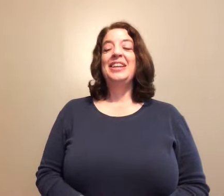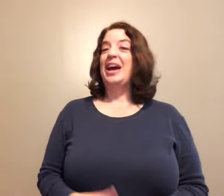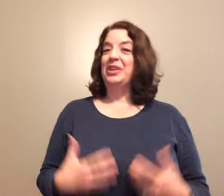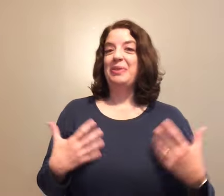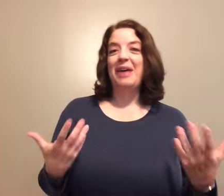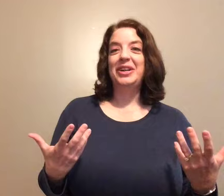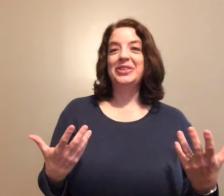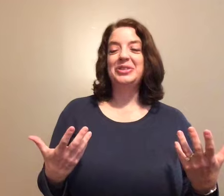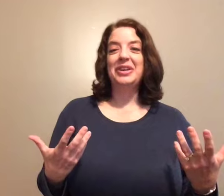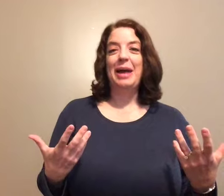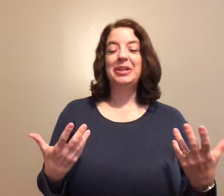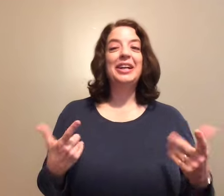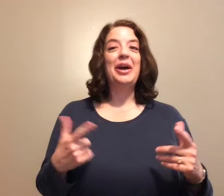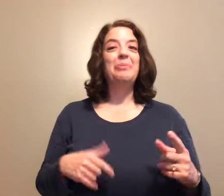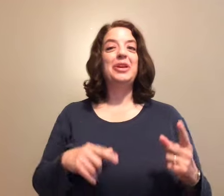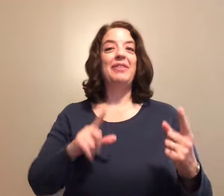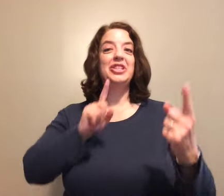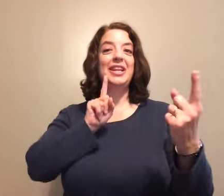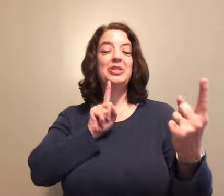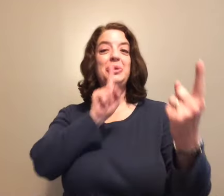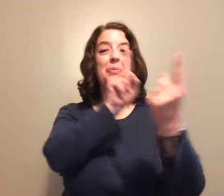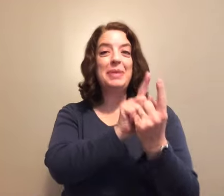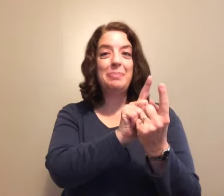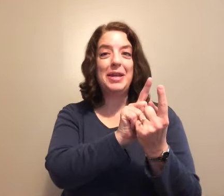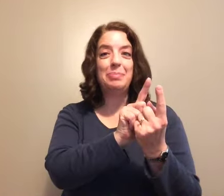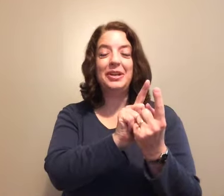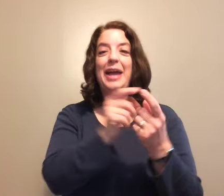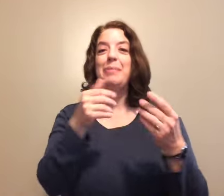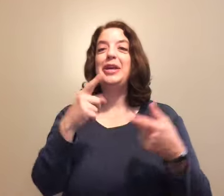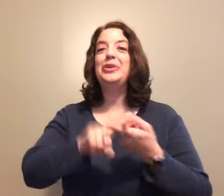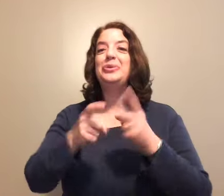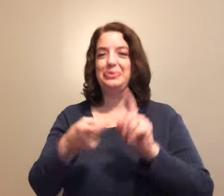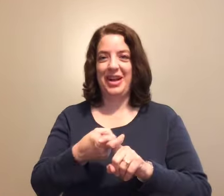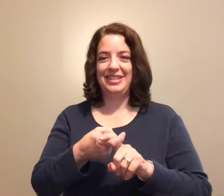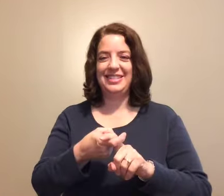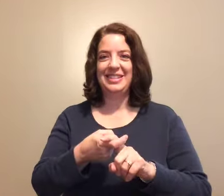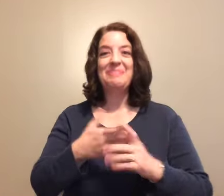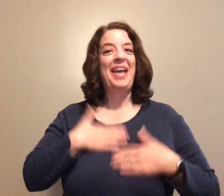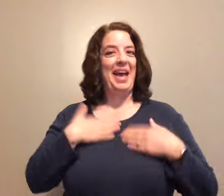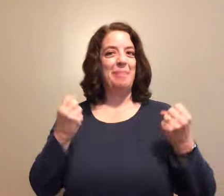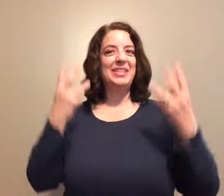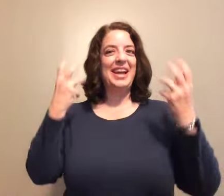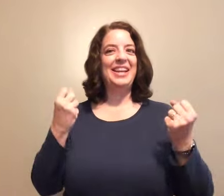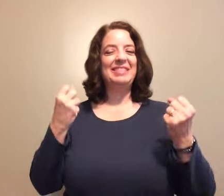Now that you have all this new vocabulary, I hope you have the chance to meet people and make new friends. Happy signing!